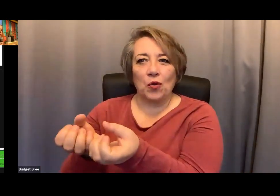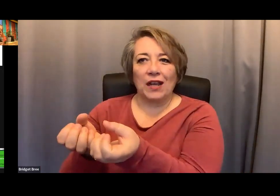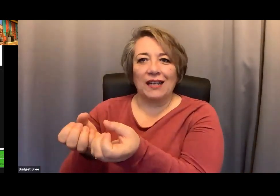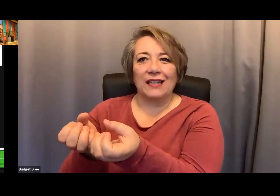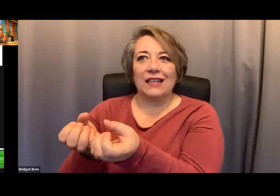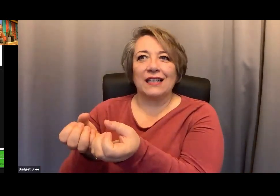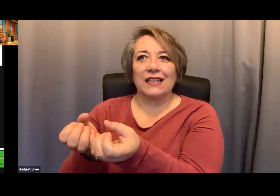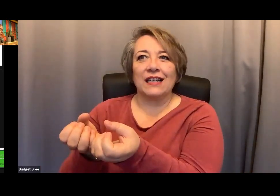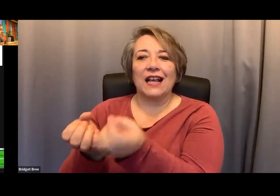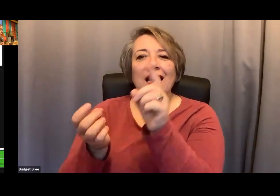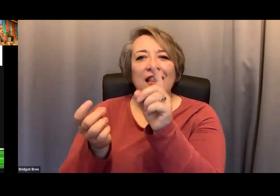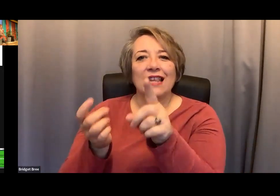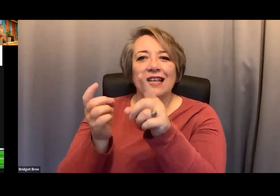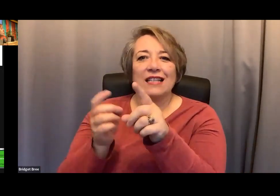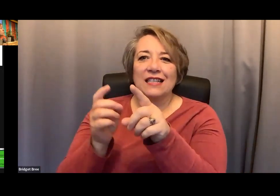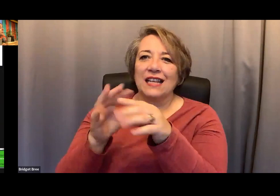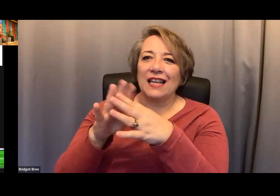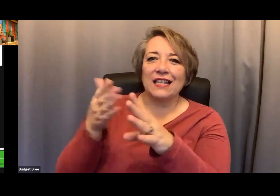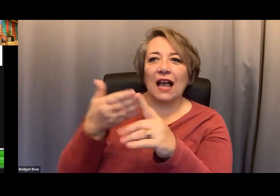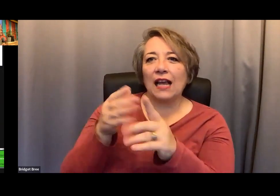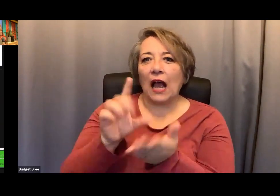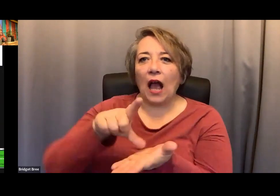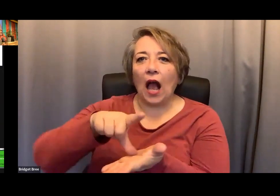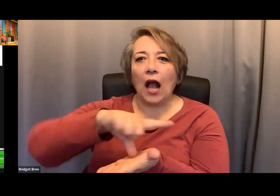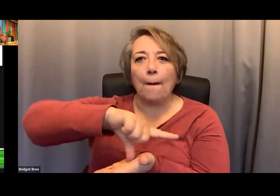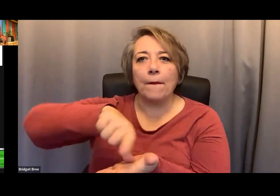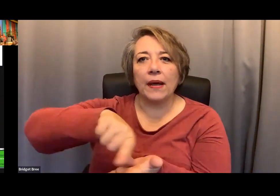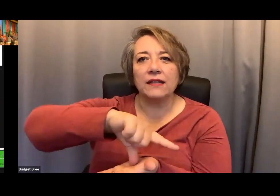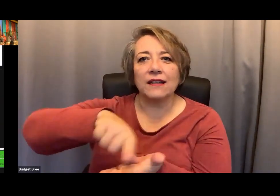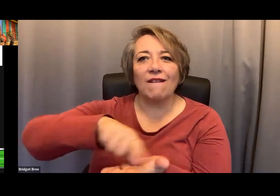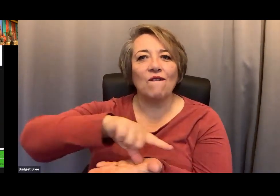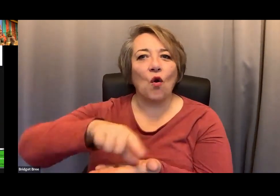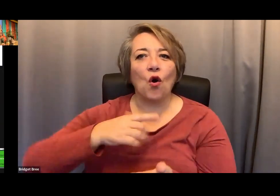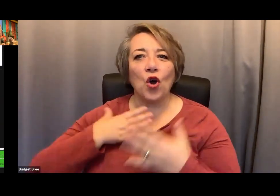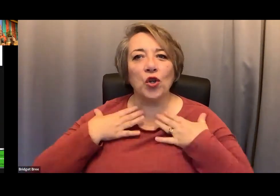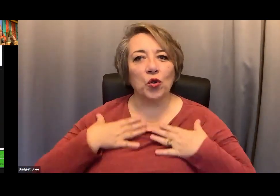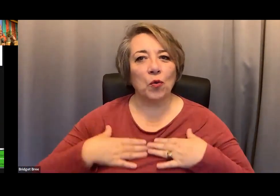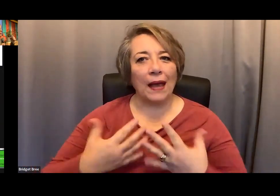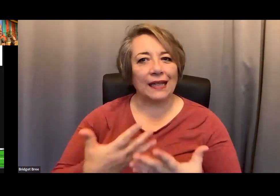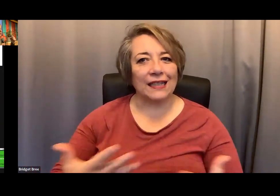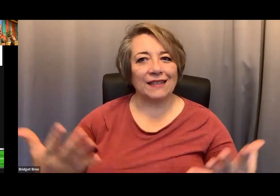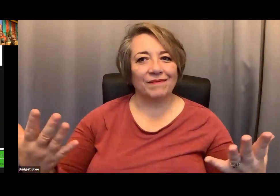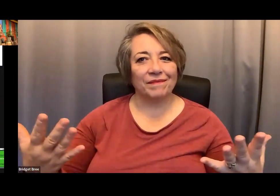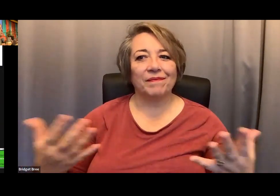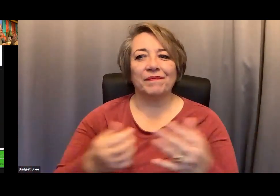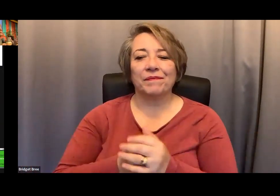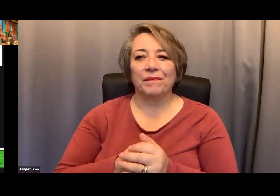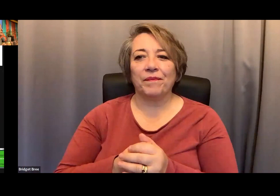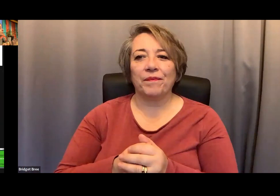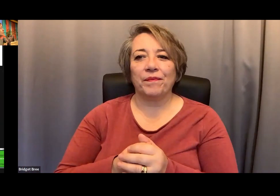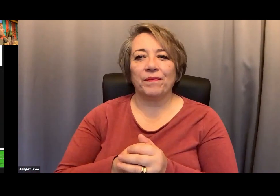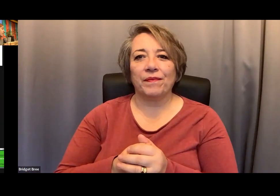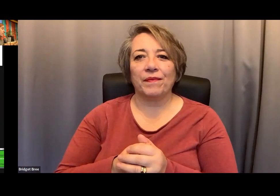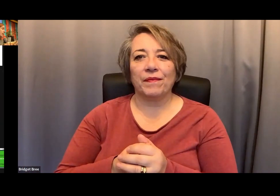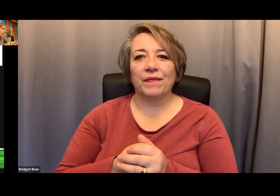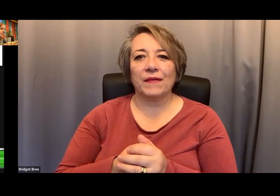for humanity. It's inviting us to meet the needs of all people while within the